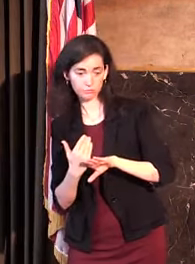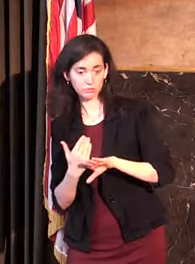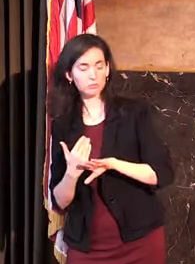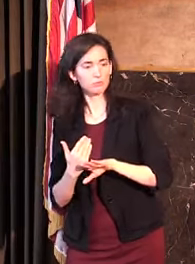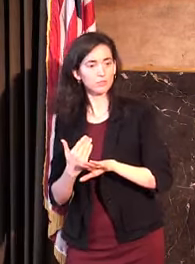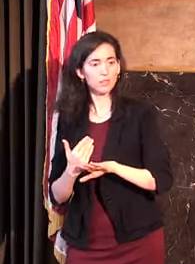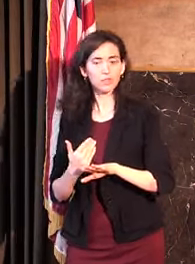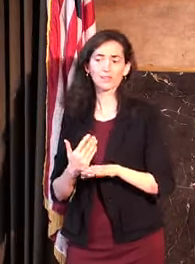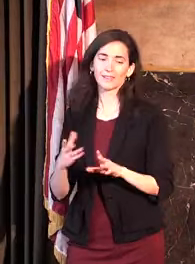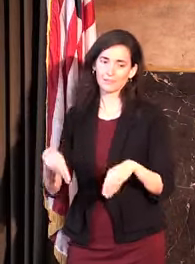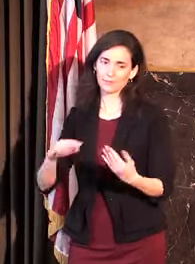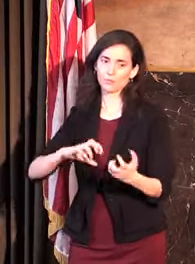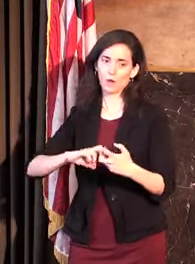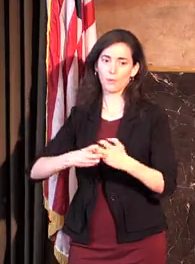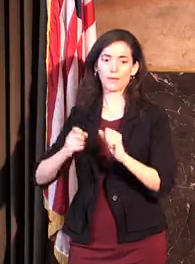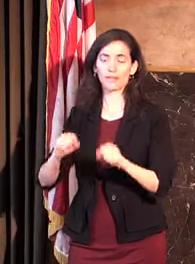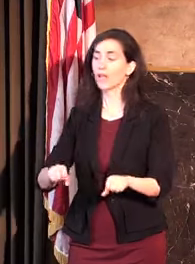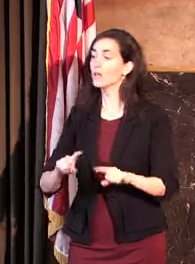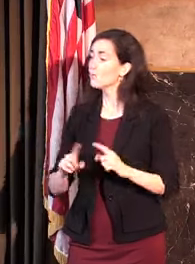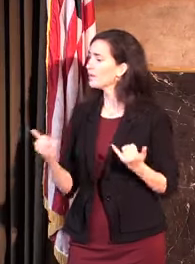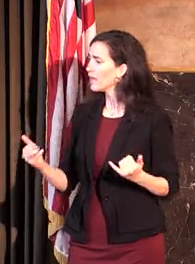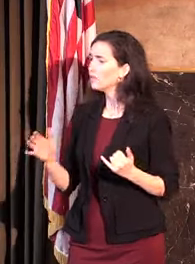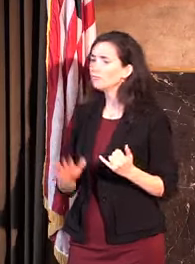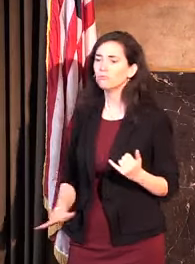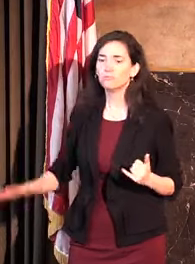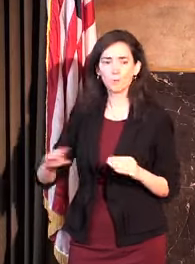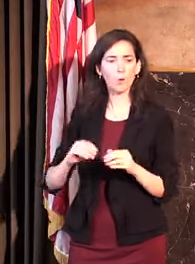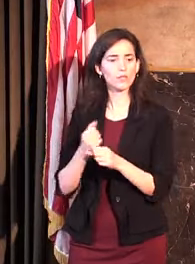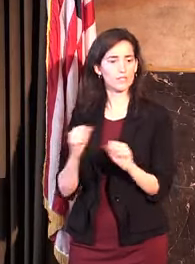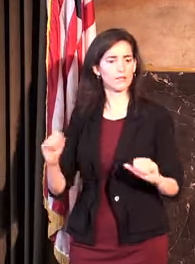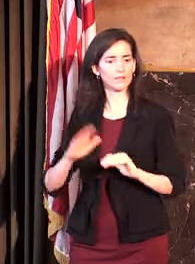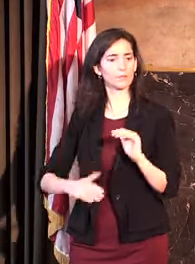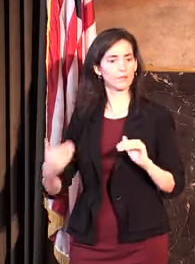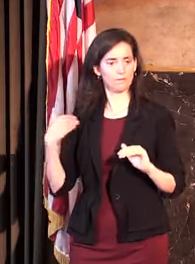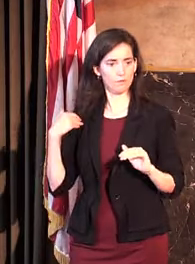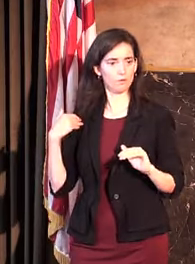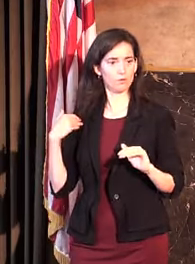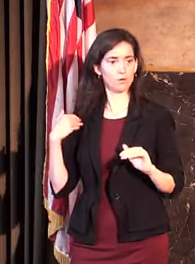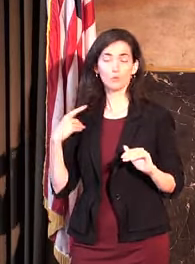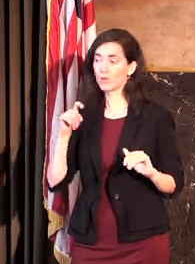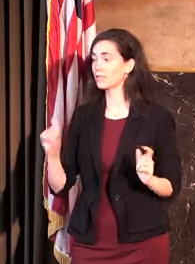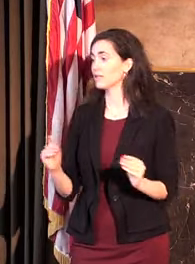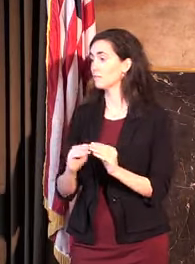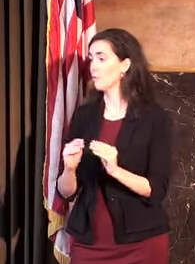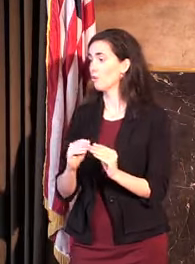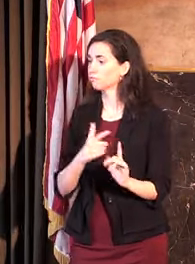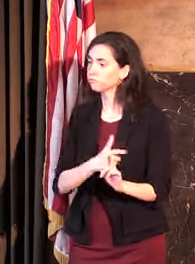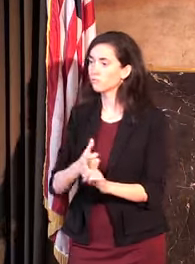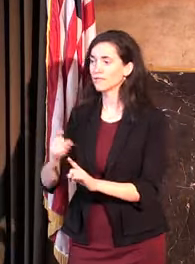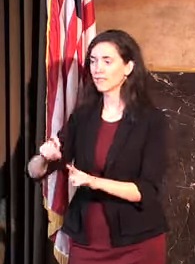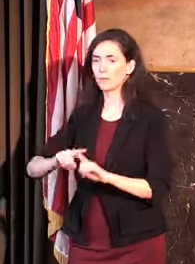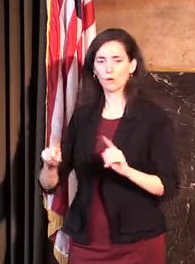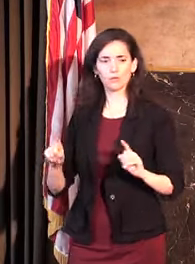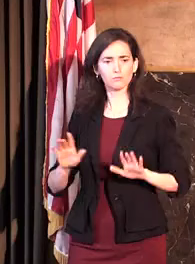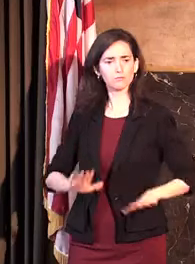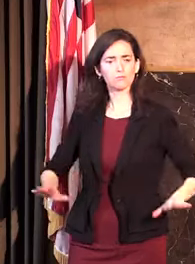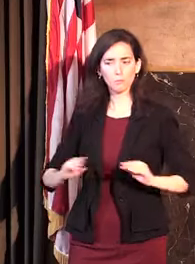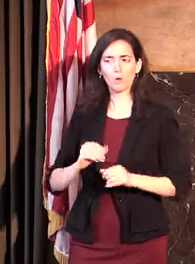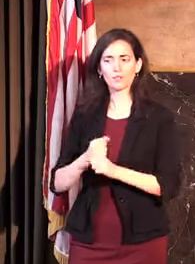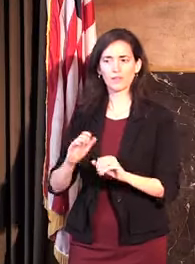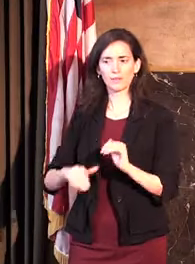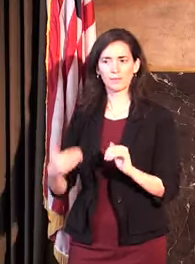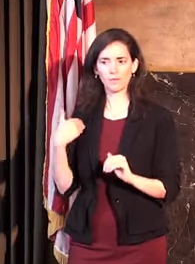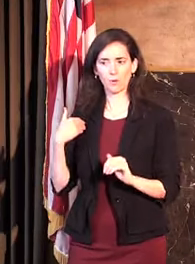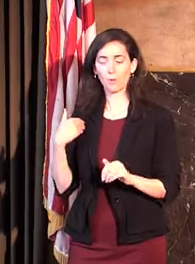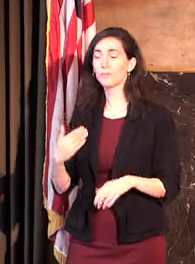now, not as protected as we need to be, but more than we were before. So I think that's where it lies. Yes, sir. What